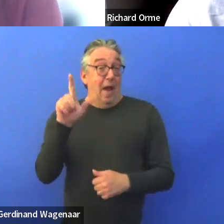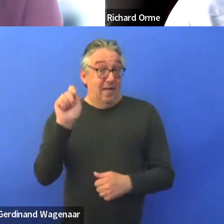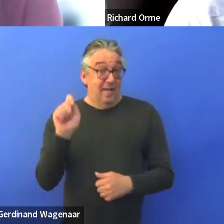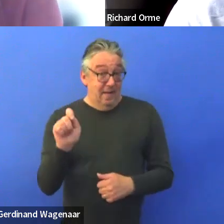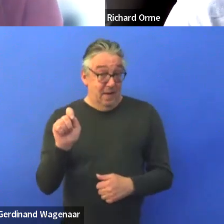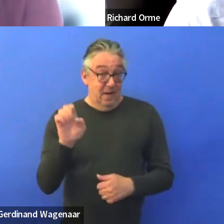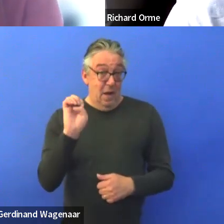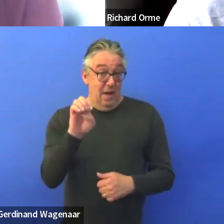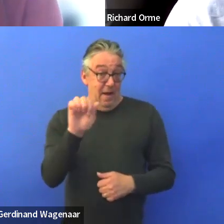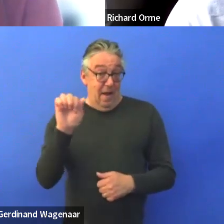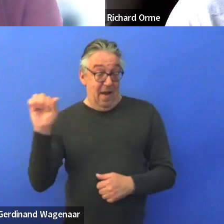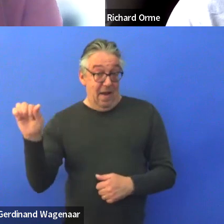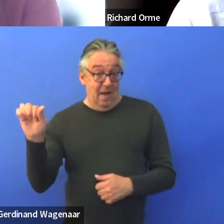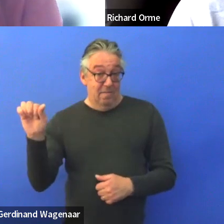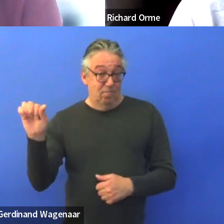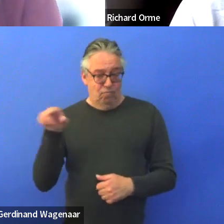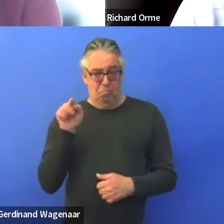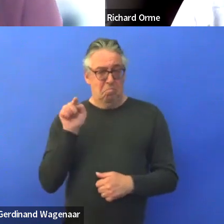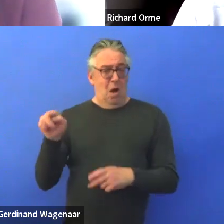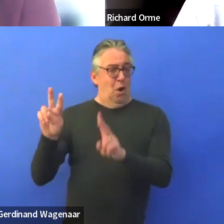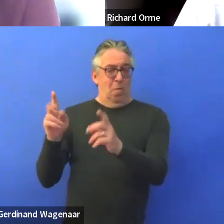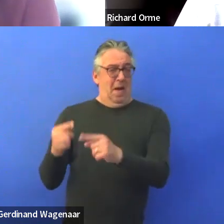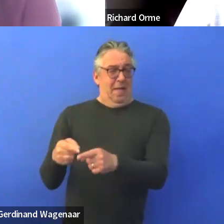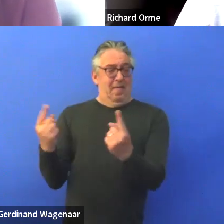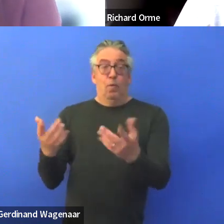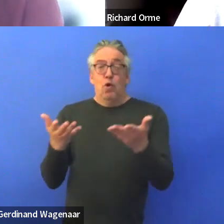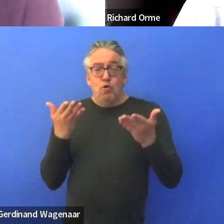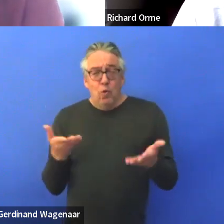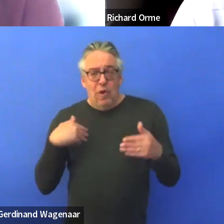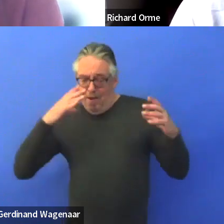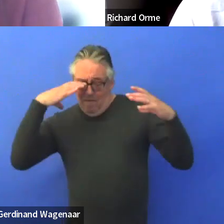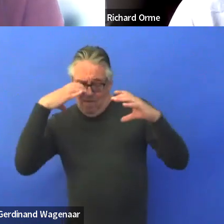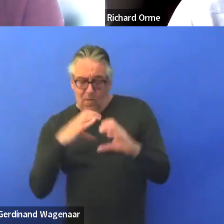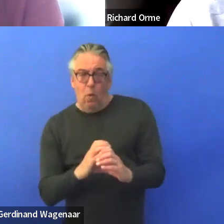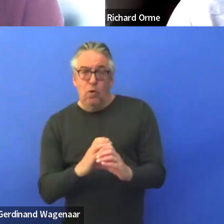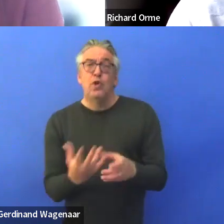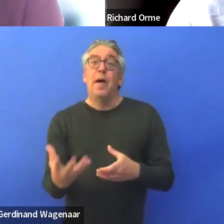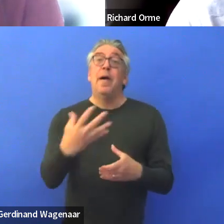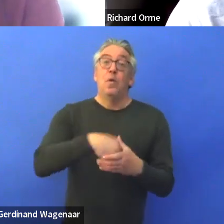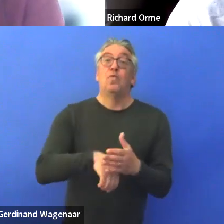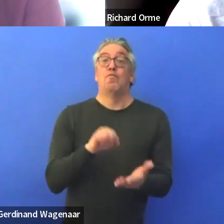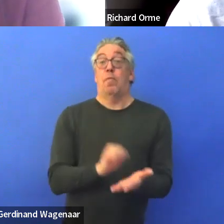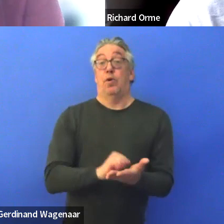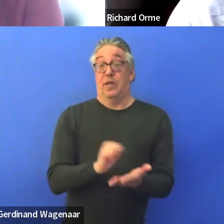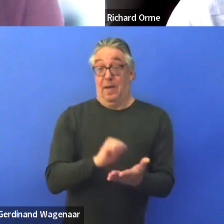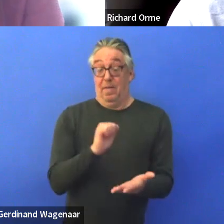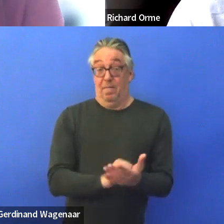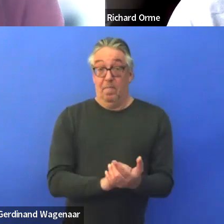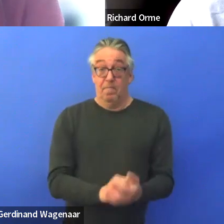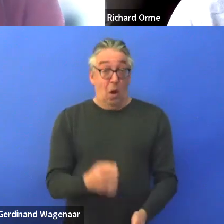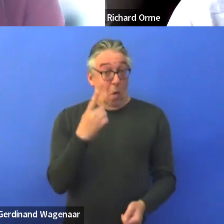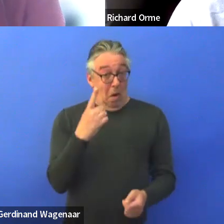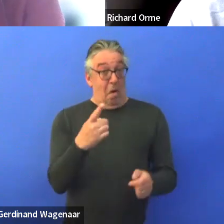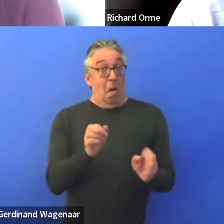today we are here to learn about inclusive publishing, and one of the formats that is becoming